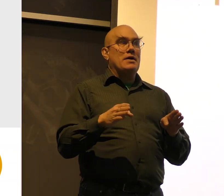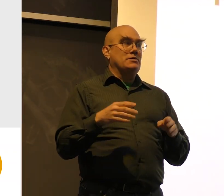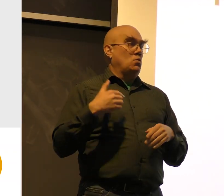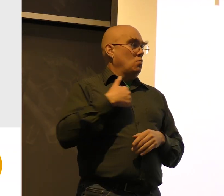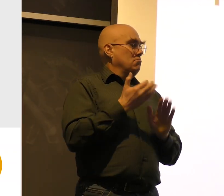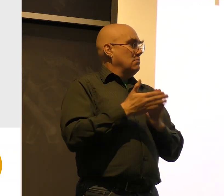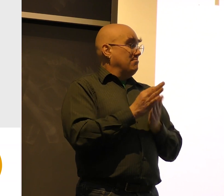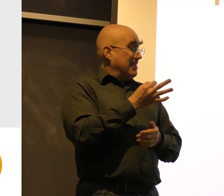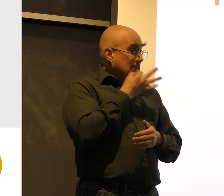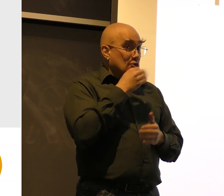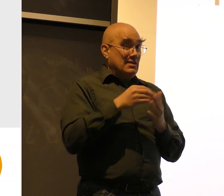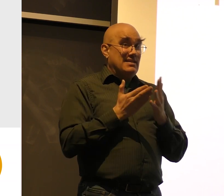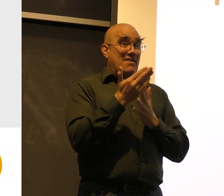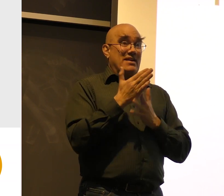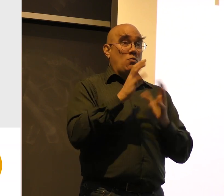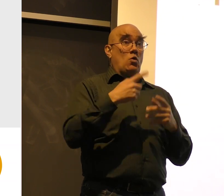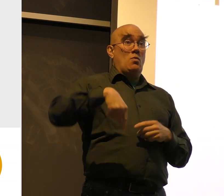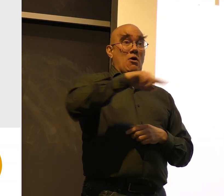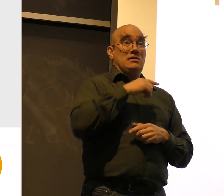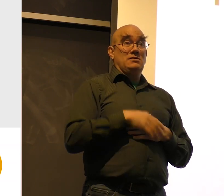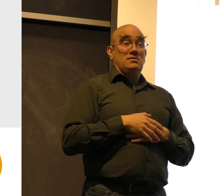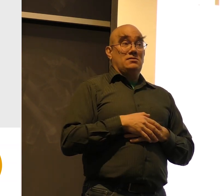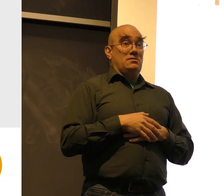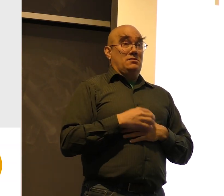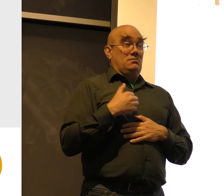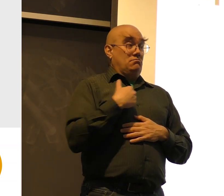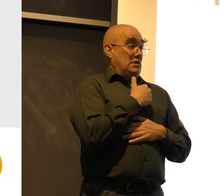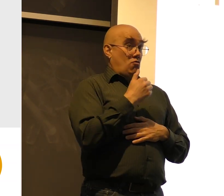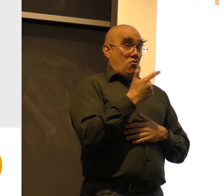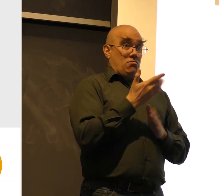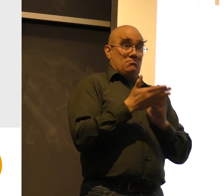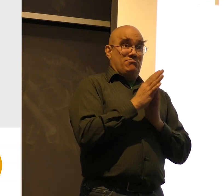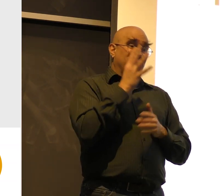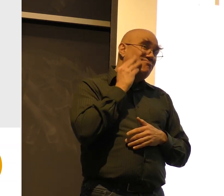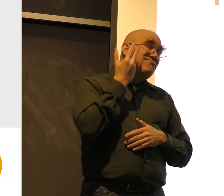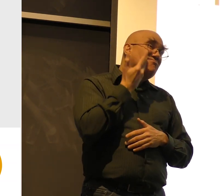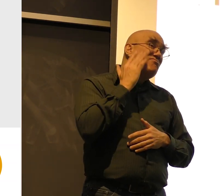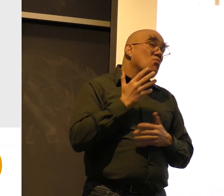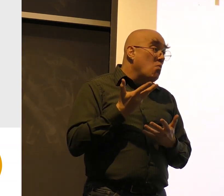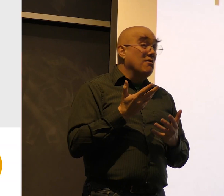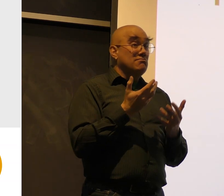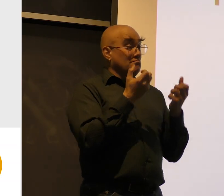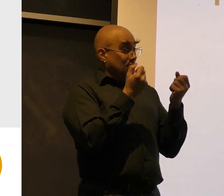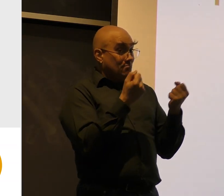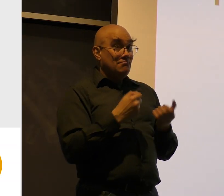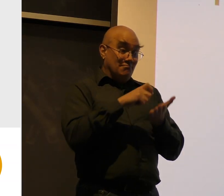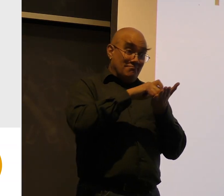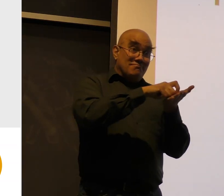to communicate in many, many ways. We've become experts in navigating the world with communication. We have rich, rich experiences